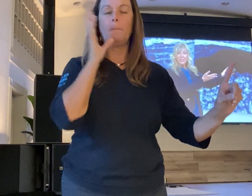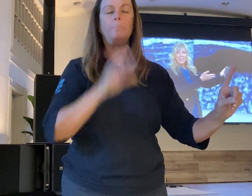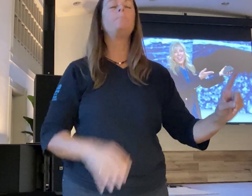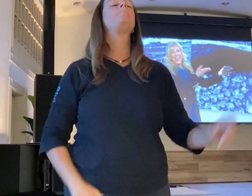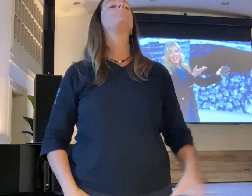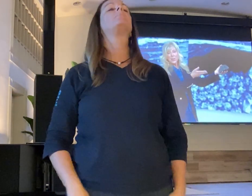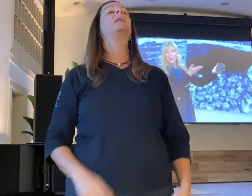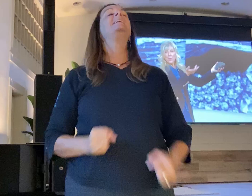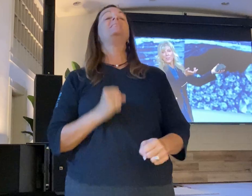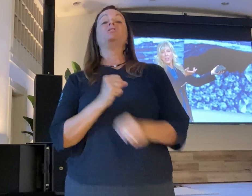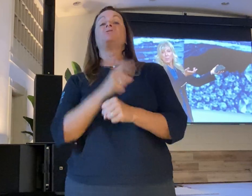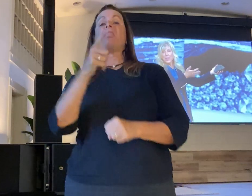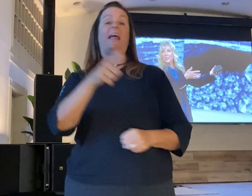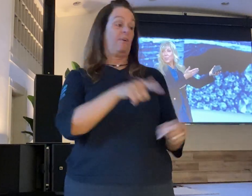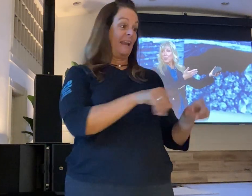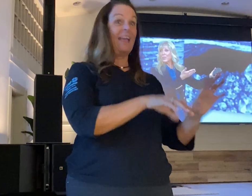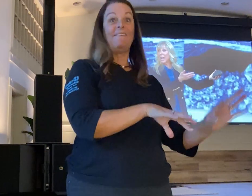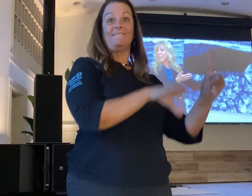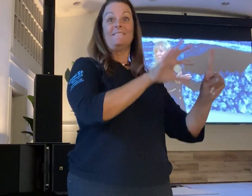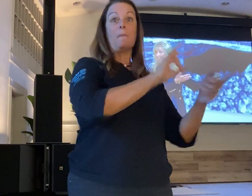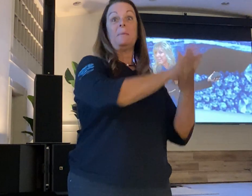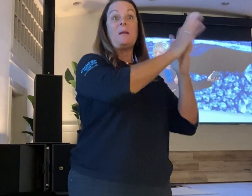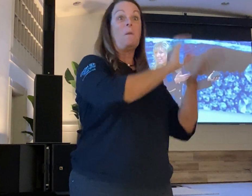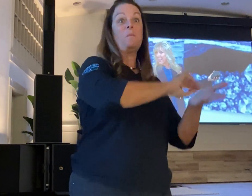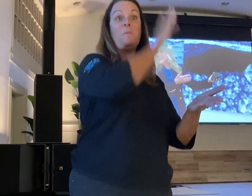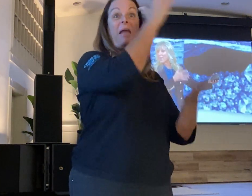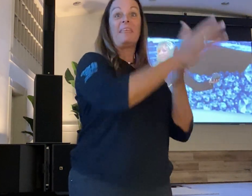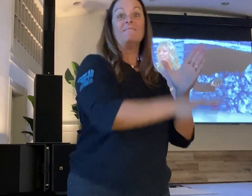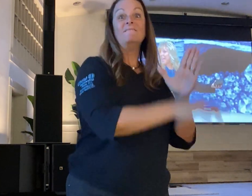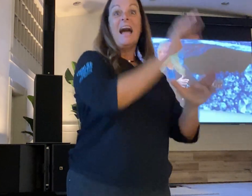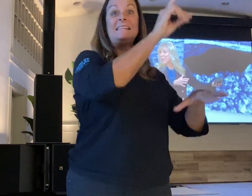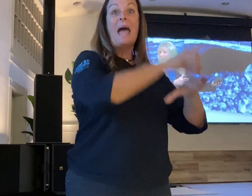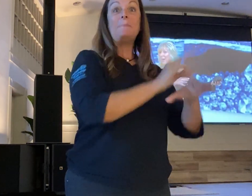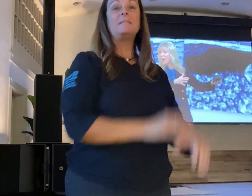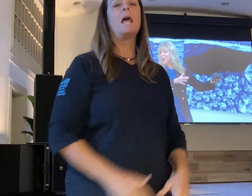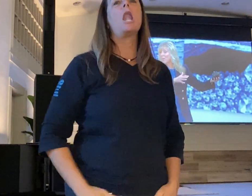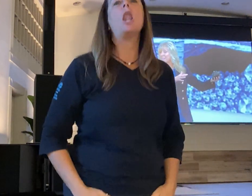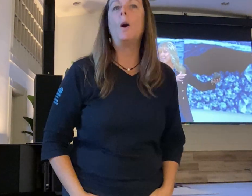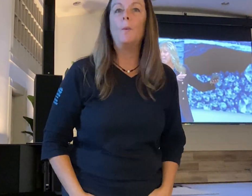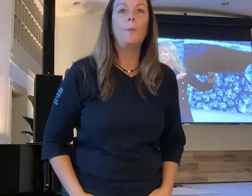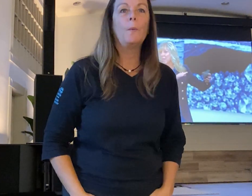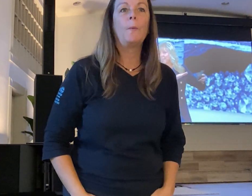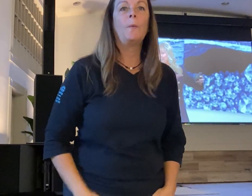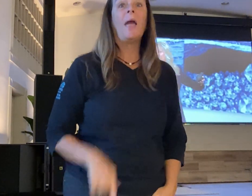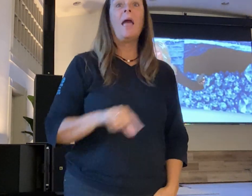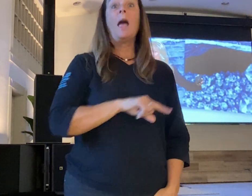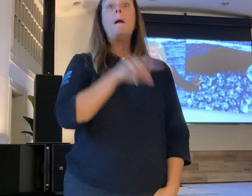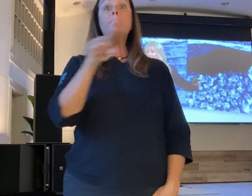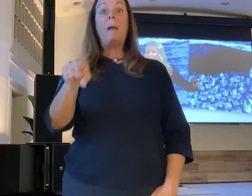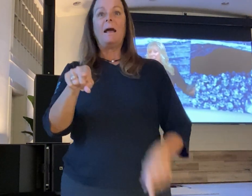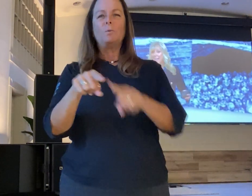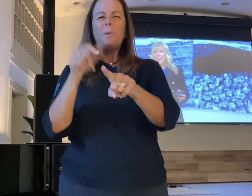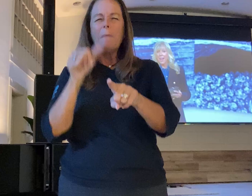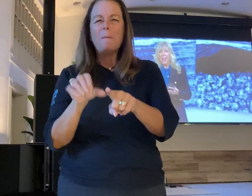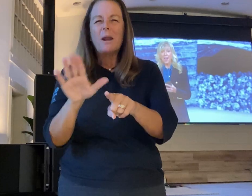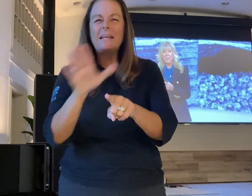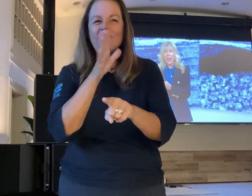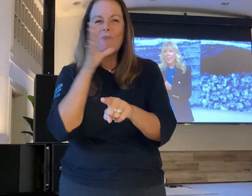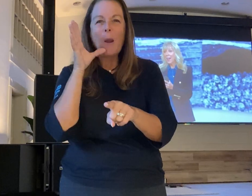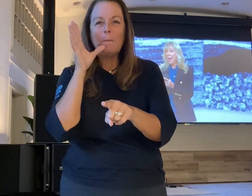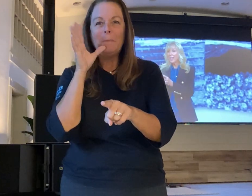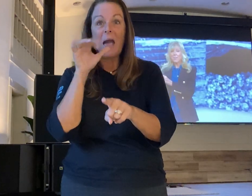rock." And he said, "Yeah, you know, I thought it was kind of pretty." He said, "Those are diamonds." See, on the same land